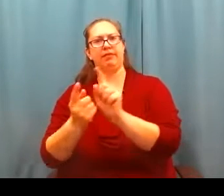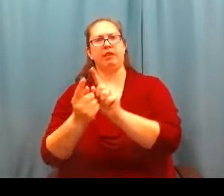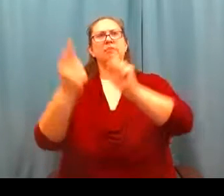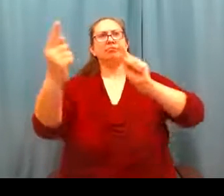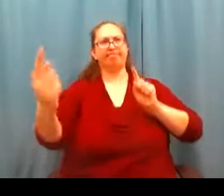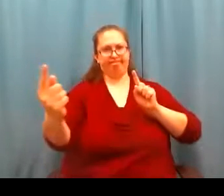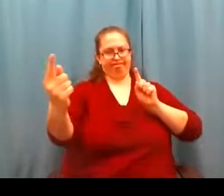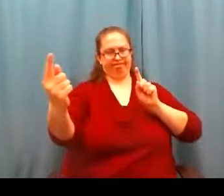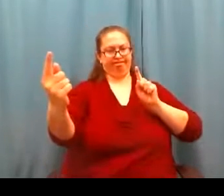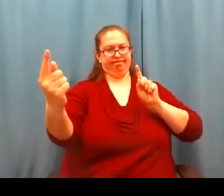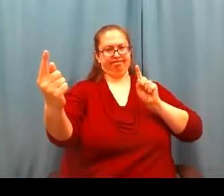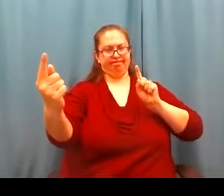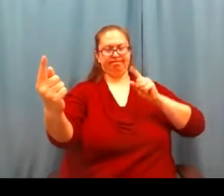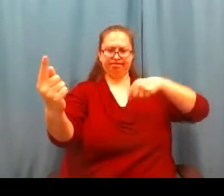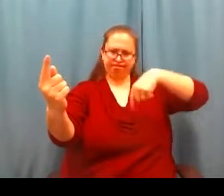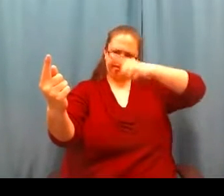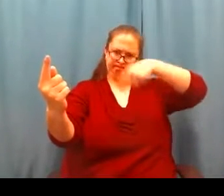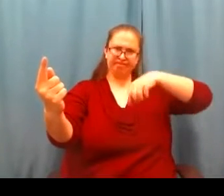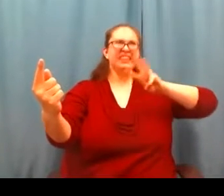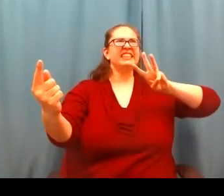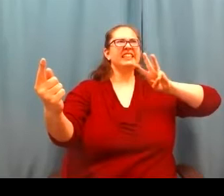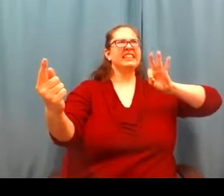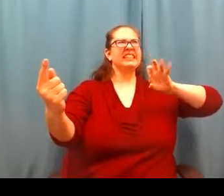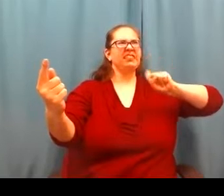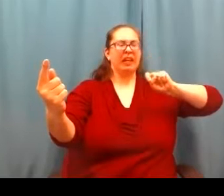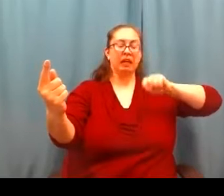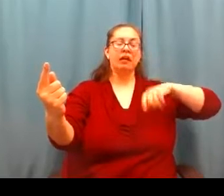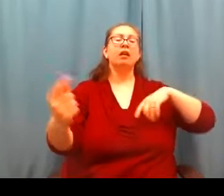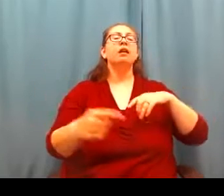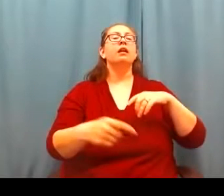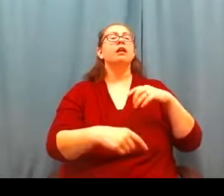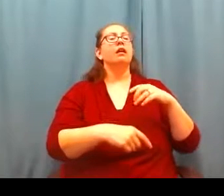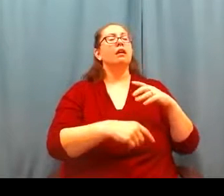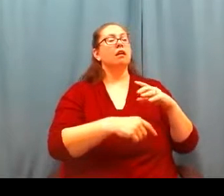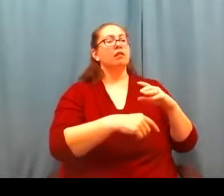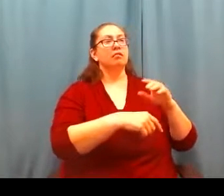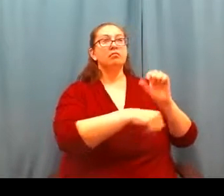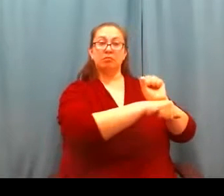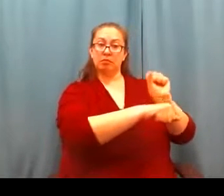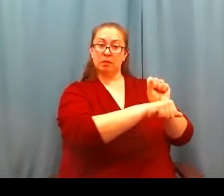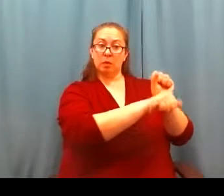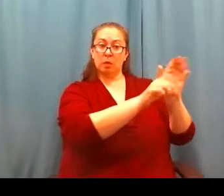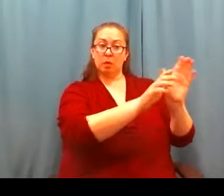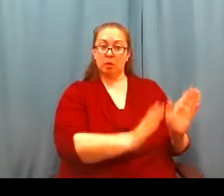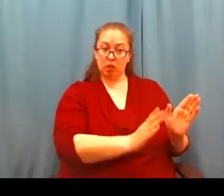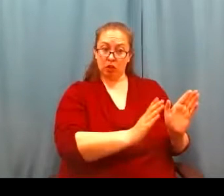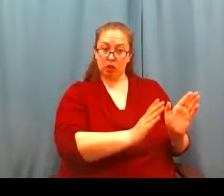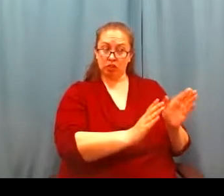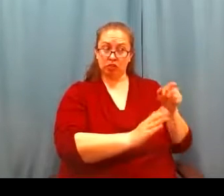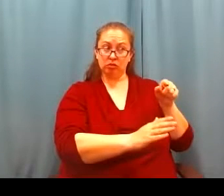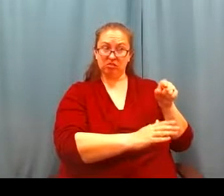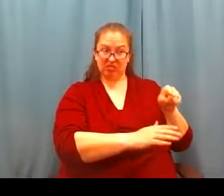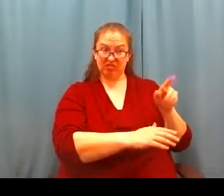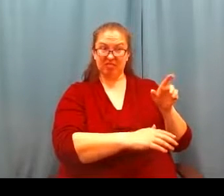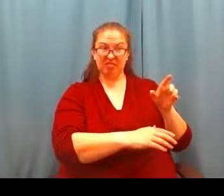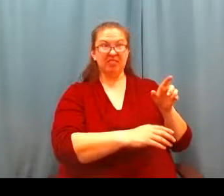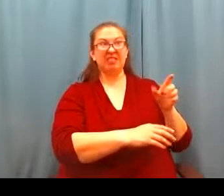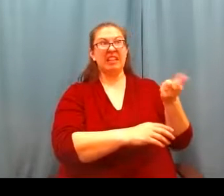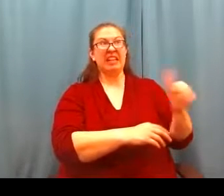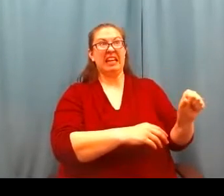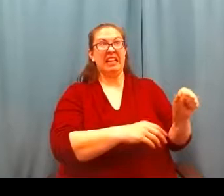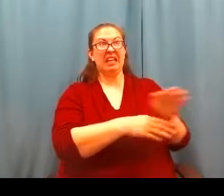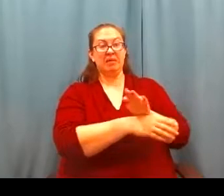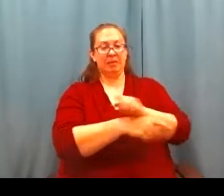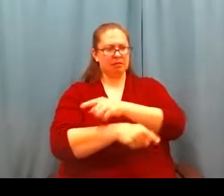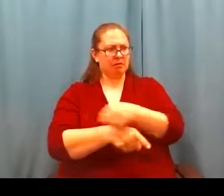that, employees of these businesses will have to wear masks, and we all have a couple of masks